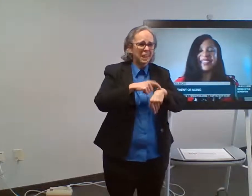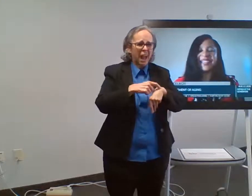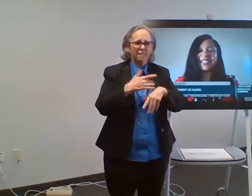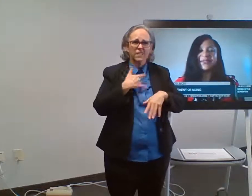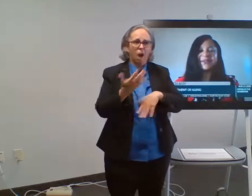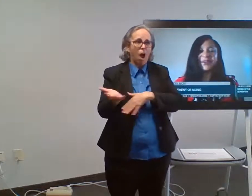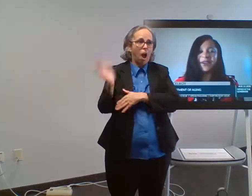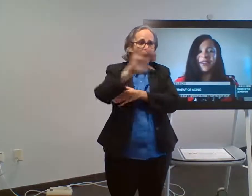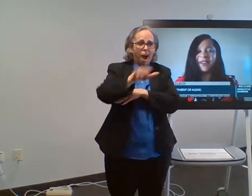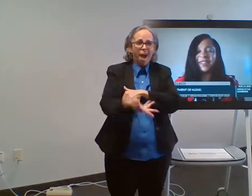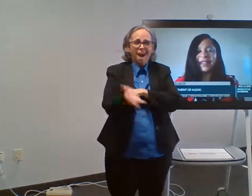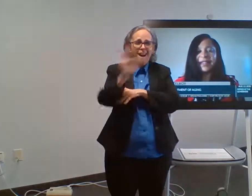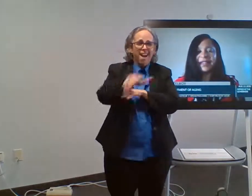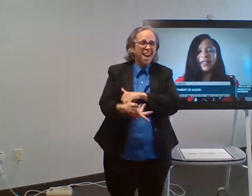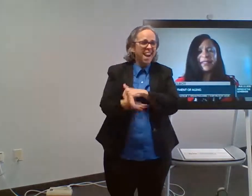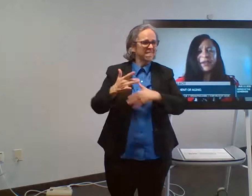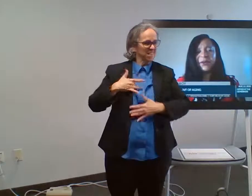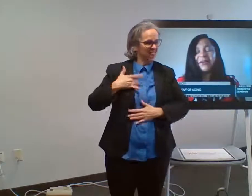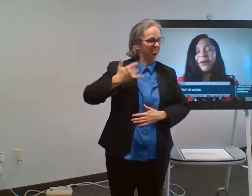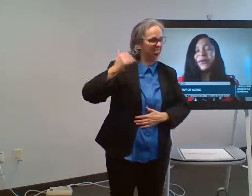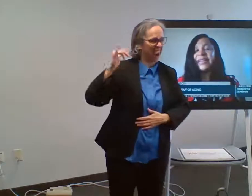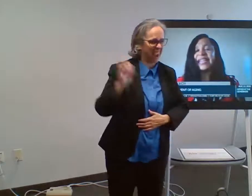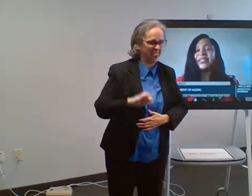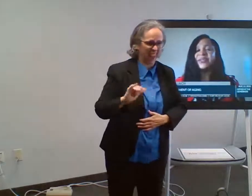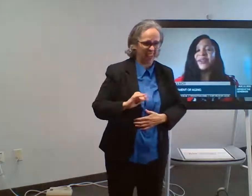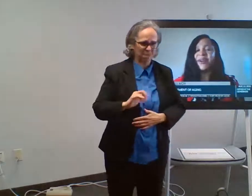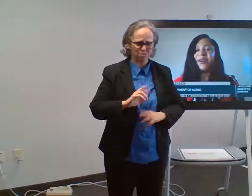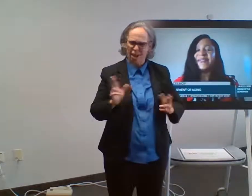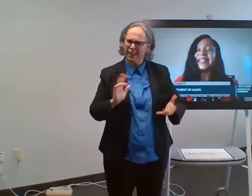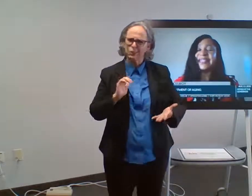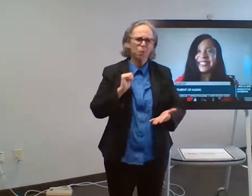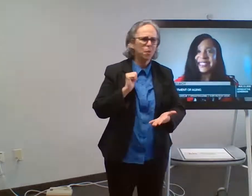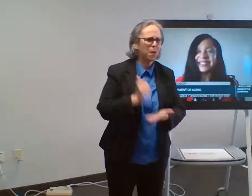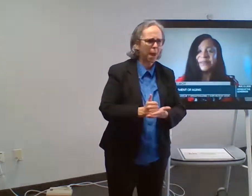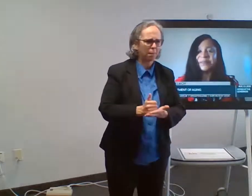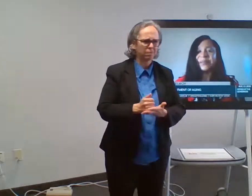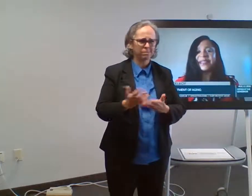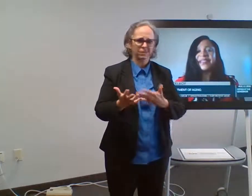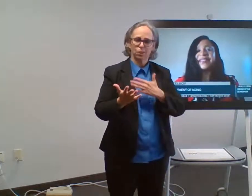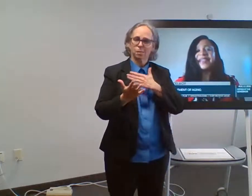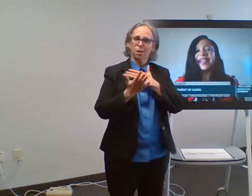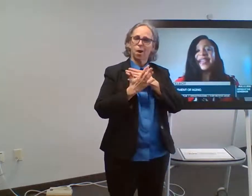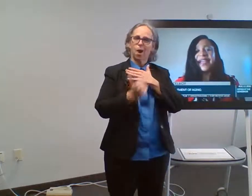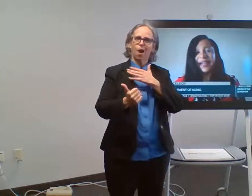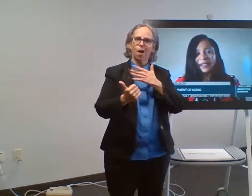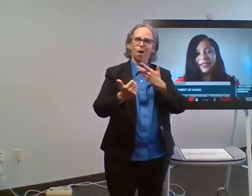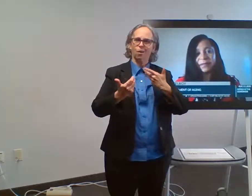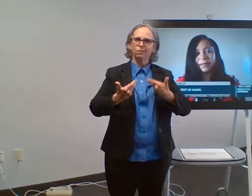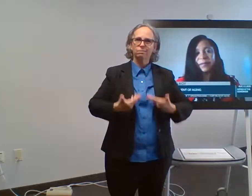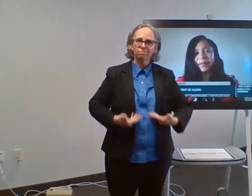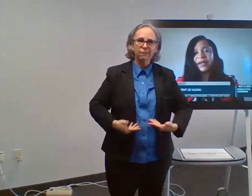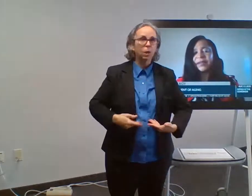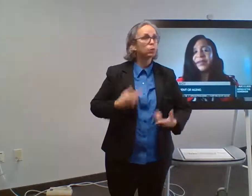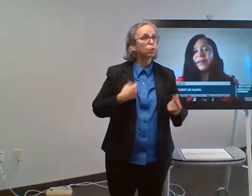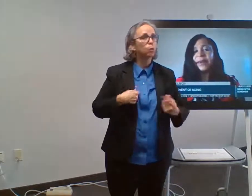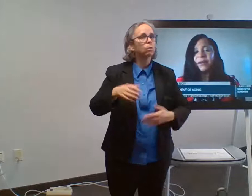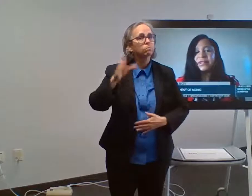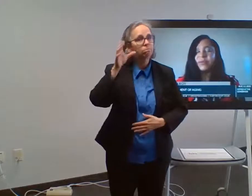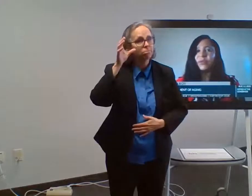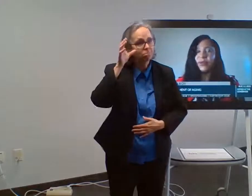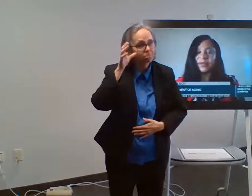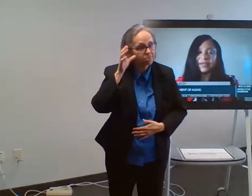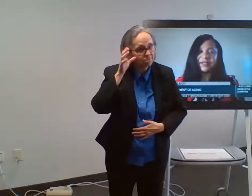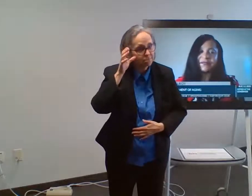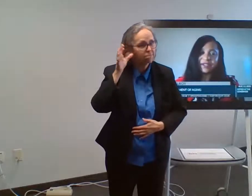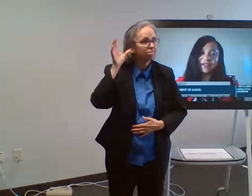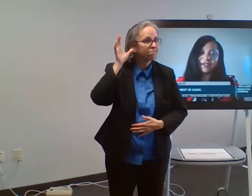them will certainly answer the call. And they don't only answer the call, they listen, and then they act. And I think about some of